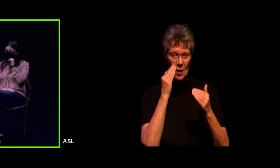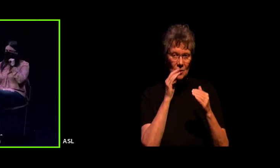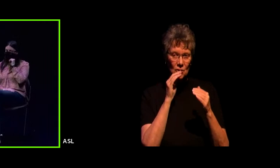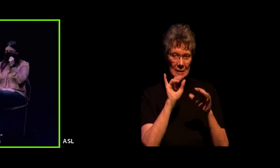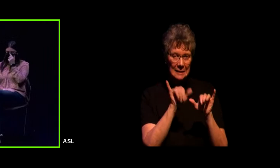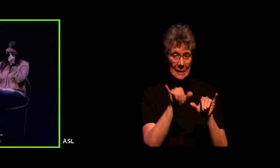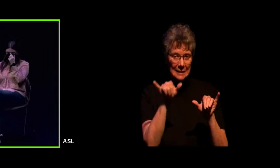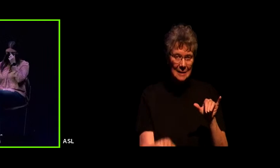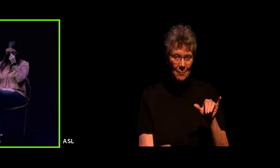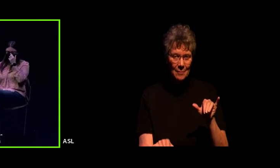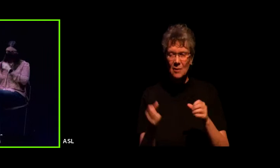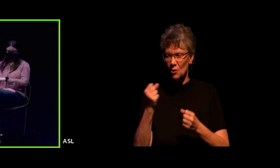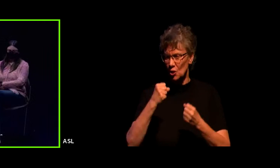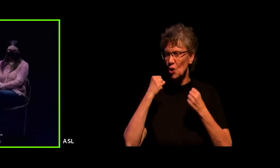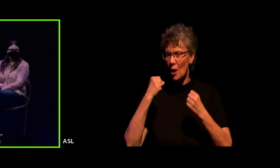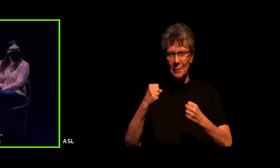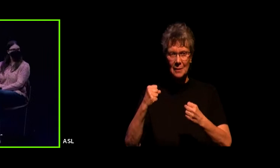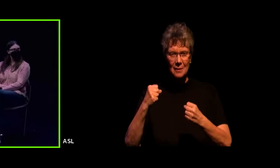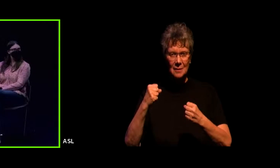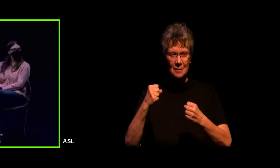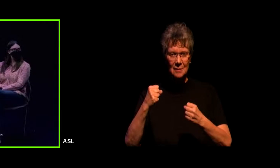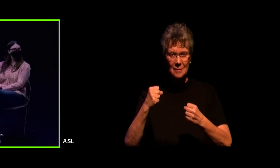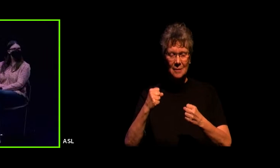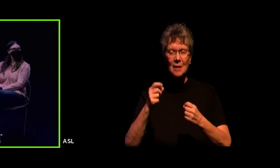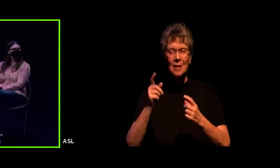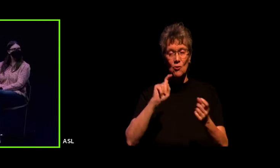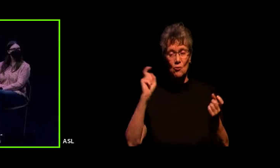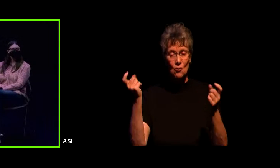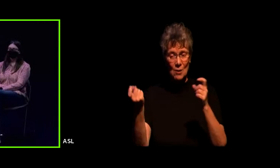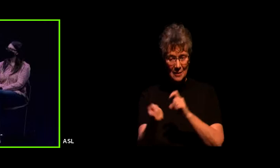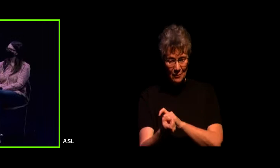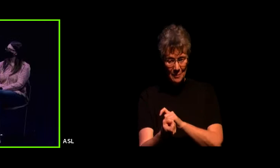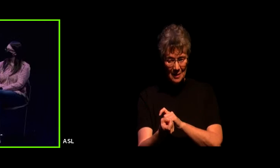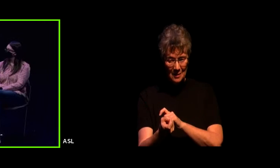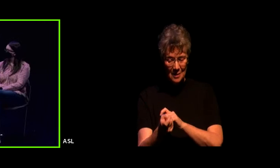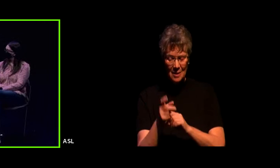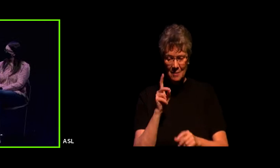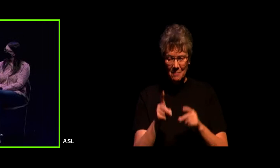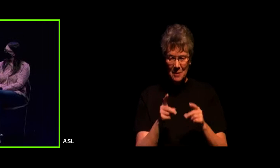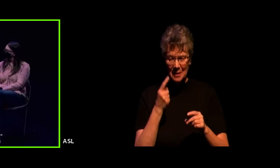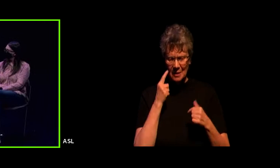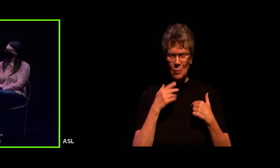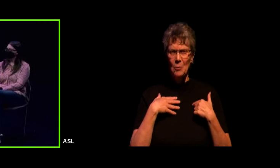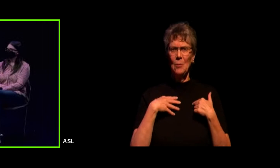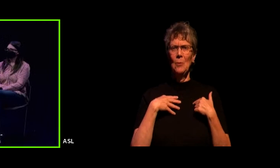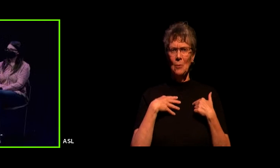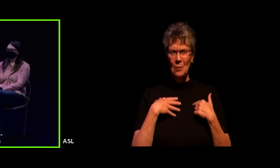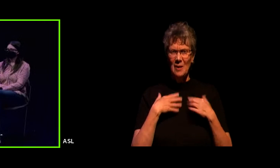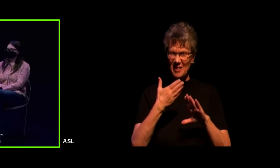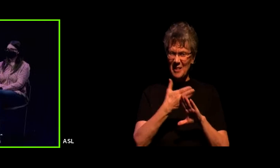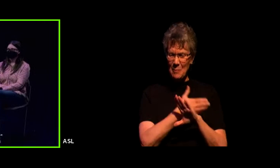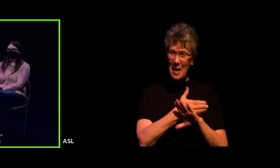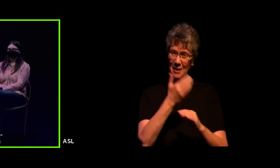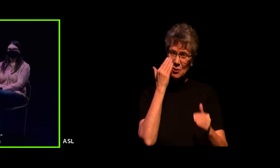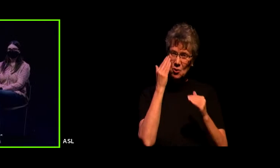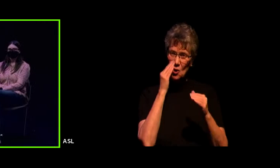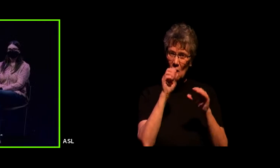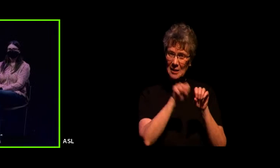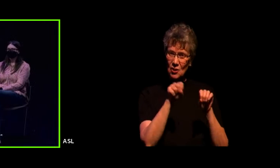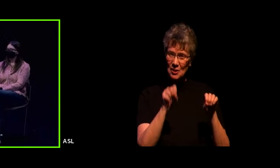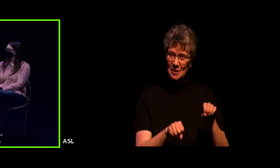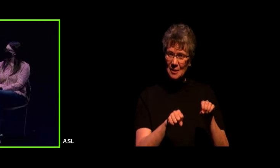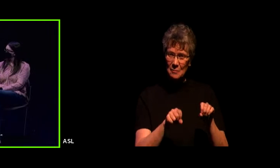one. And I think when we're talking about transformation, people feel like, well, not only will the knowledge system that we currently have not be the dominant